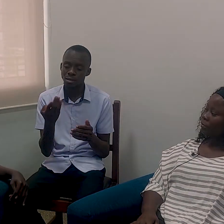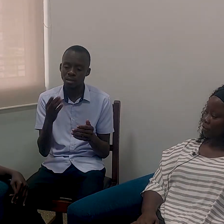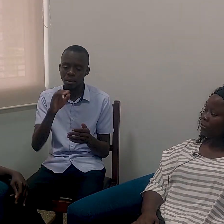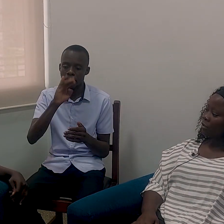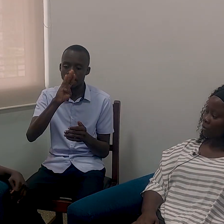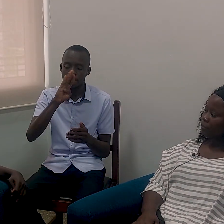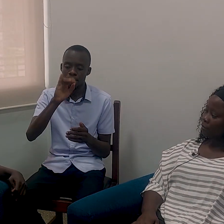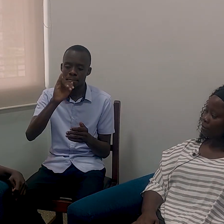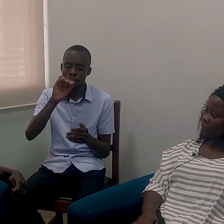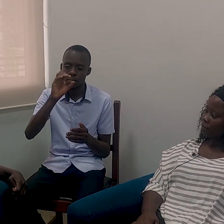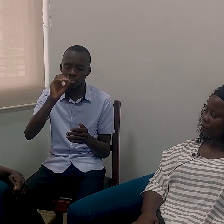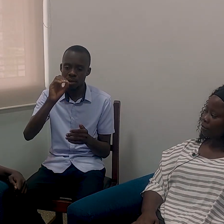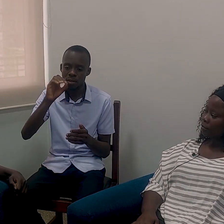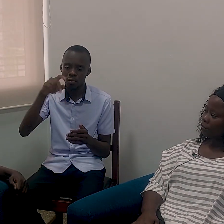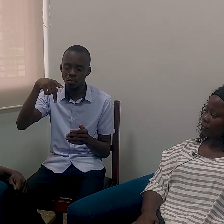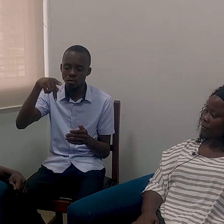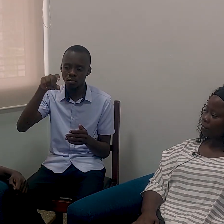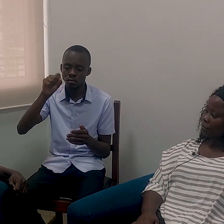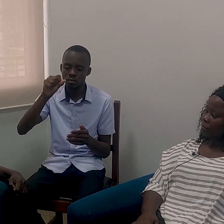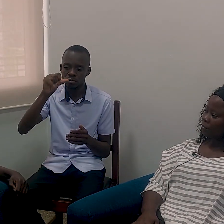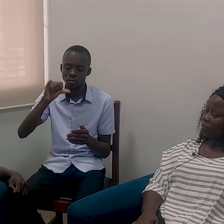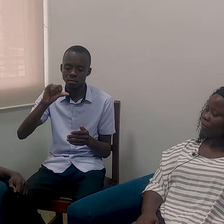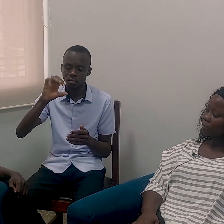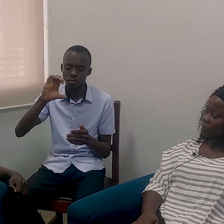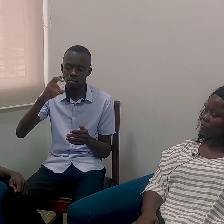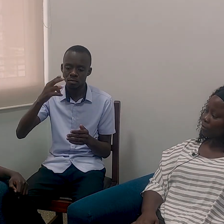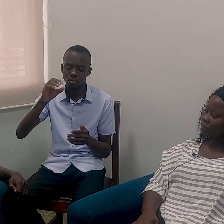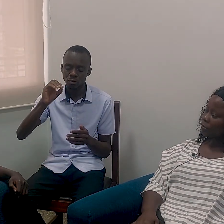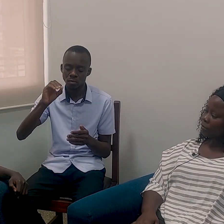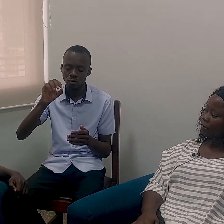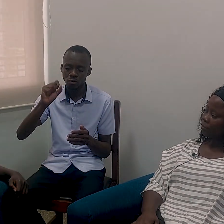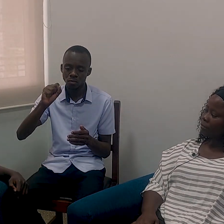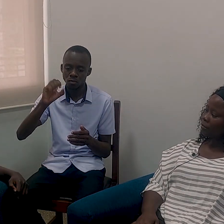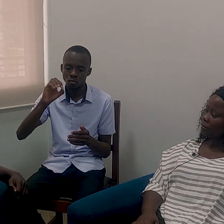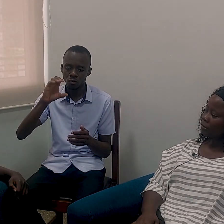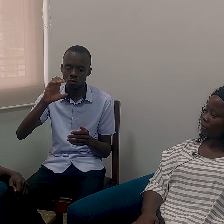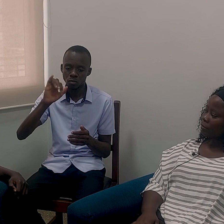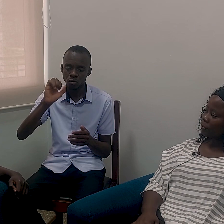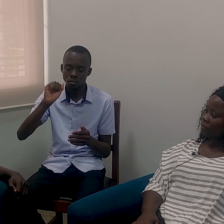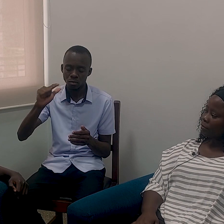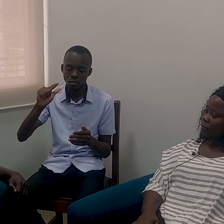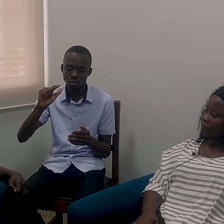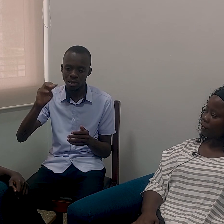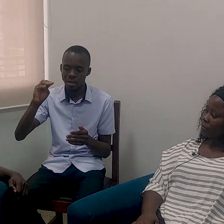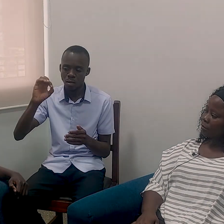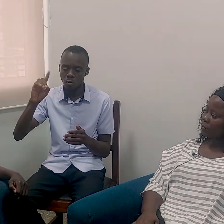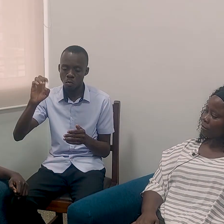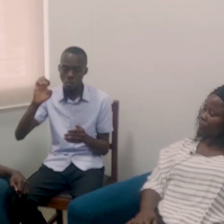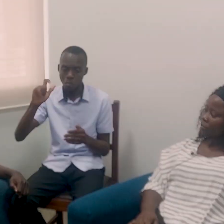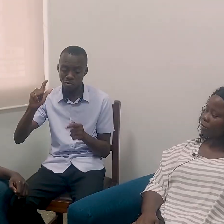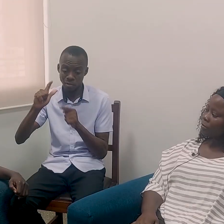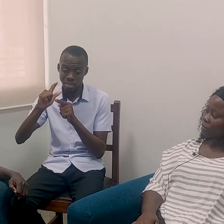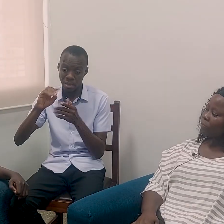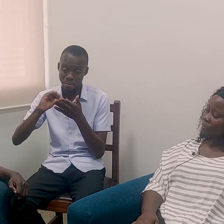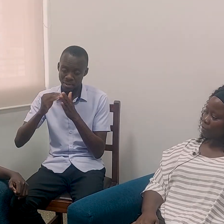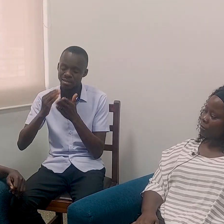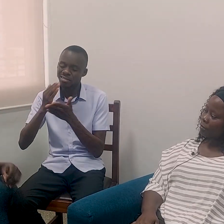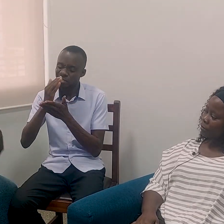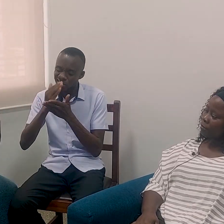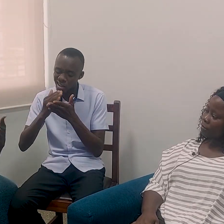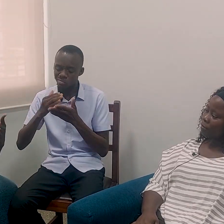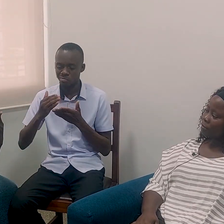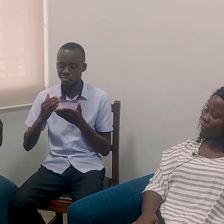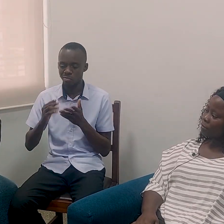right? Yes, you have a genetic predisposition to certain challenges, certain conditions. You